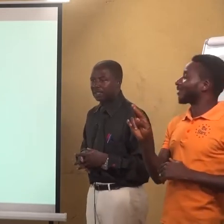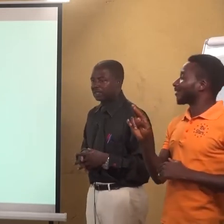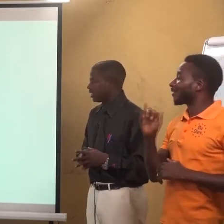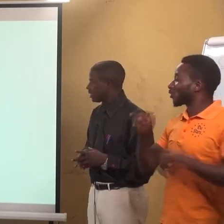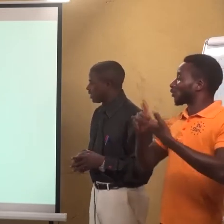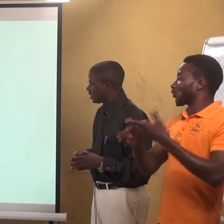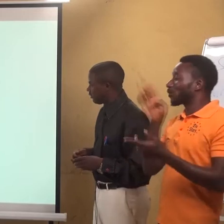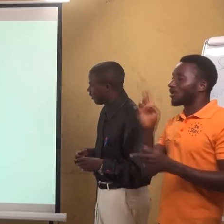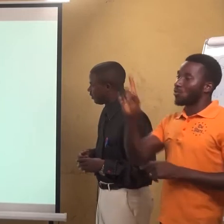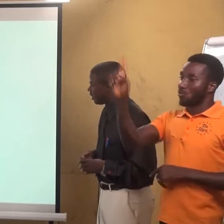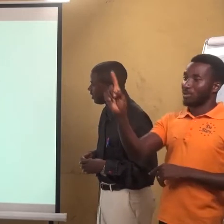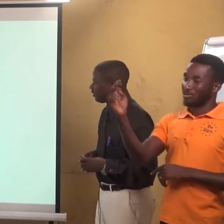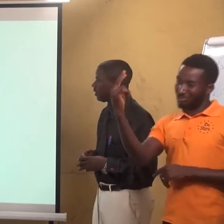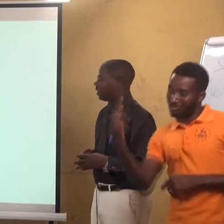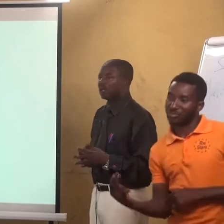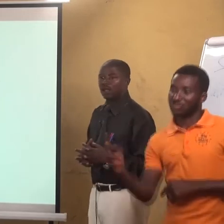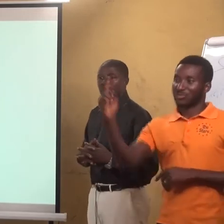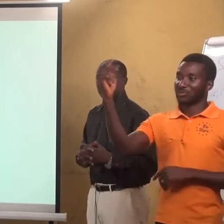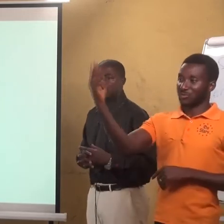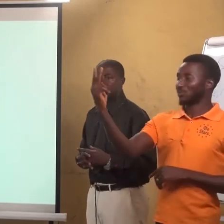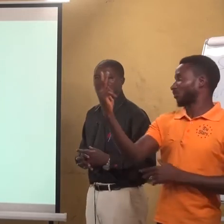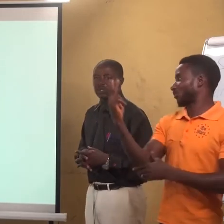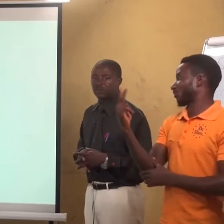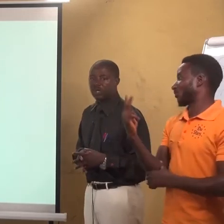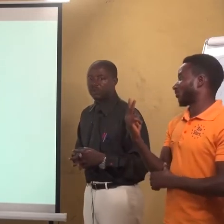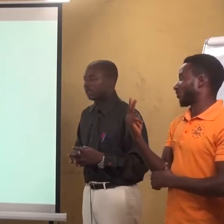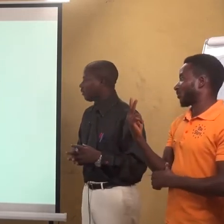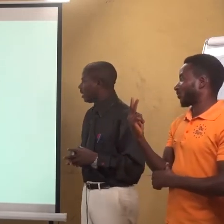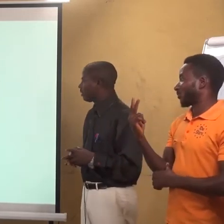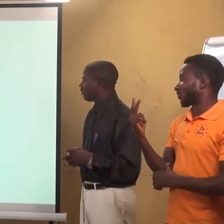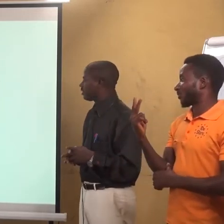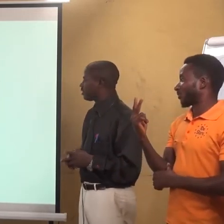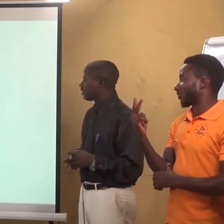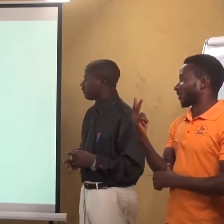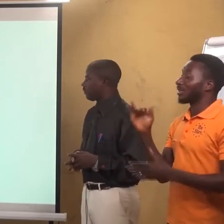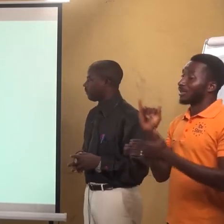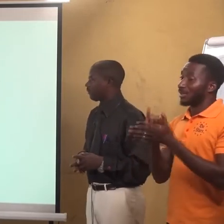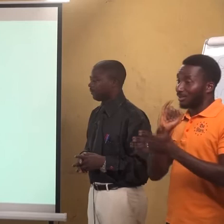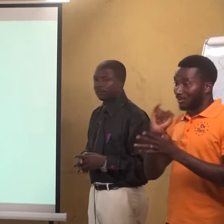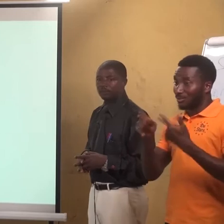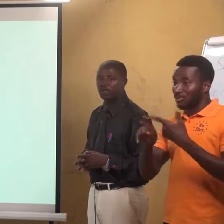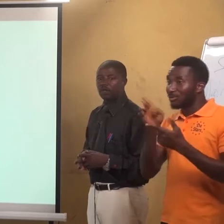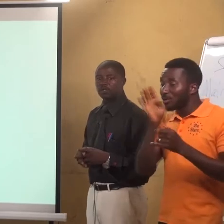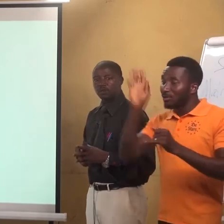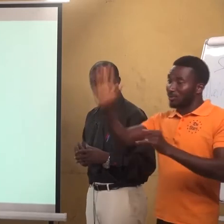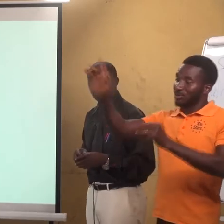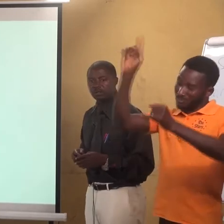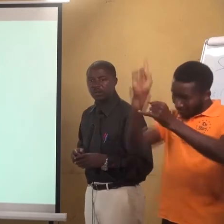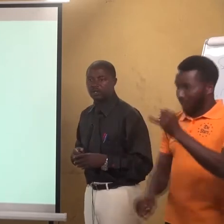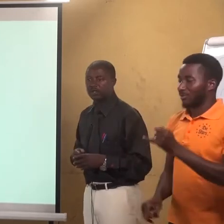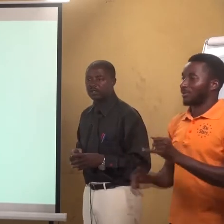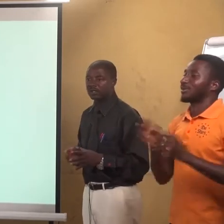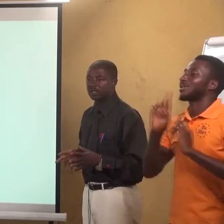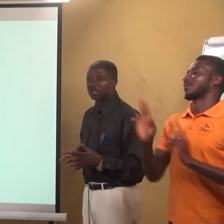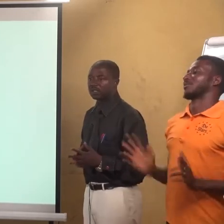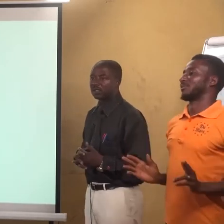multiply that tentatively, you will have 32 multiplied by 1 over 64. Because 1 to the